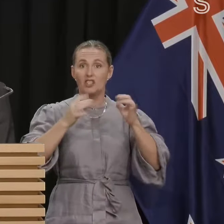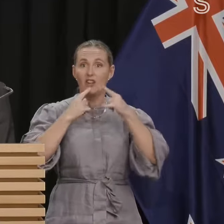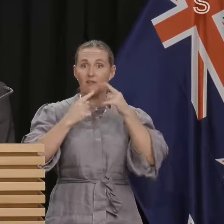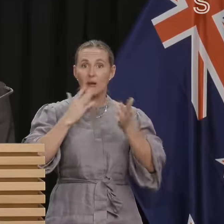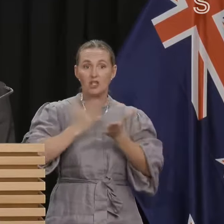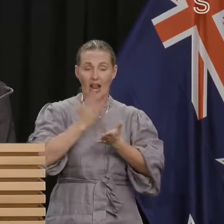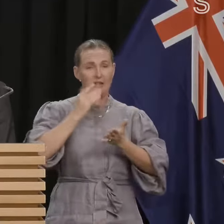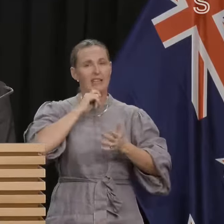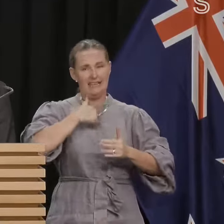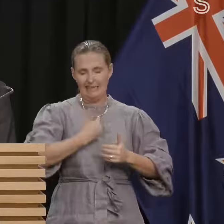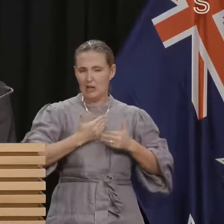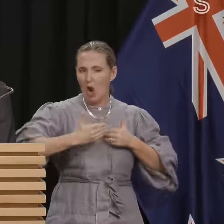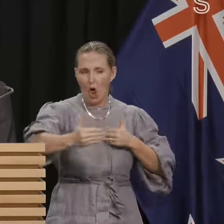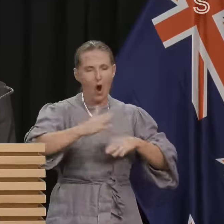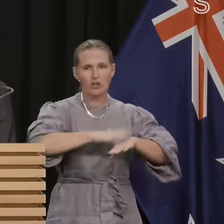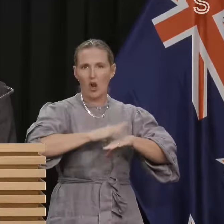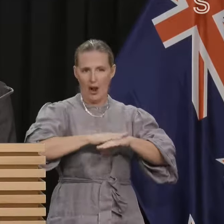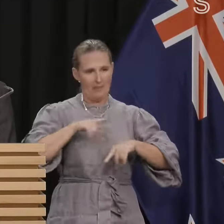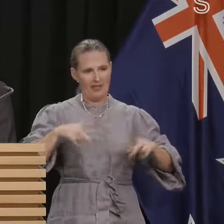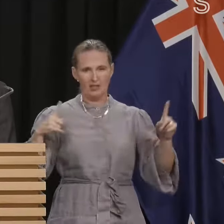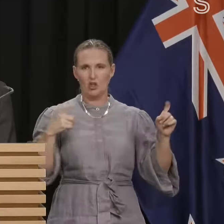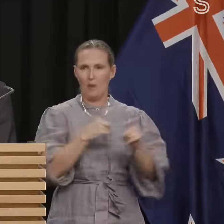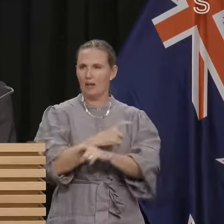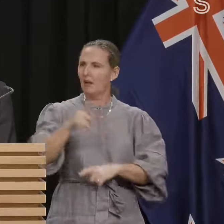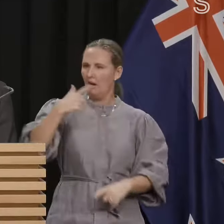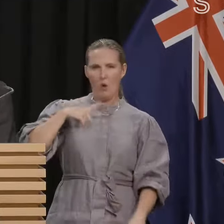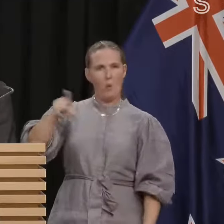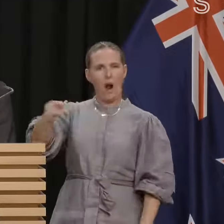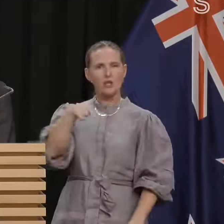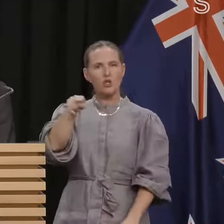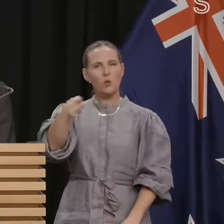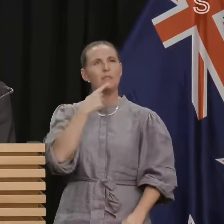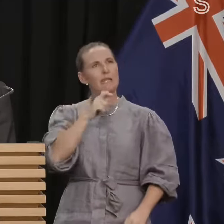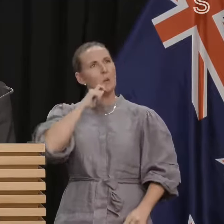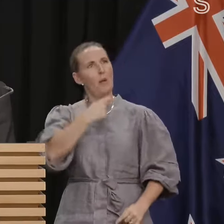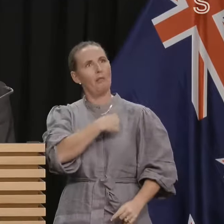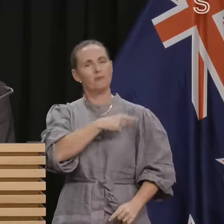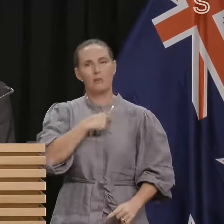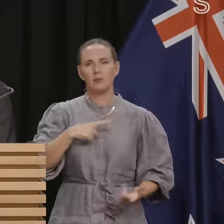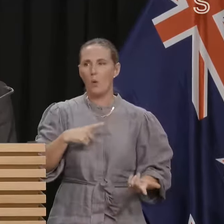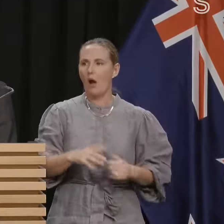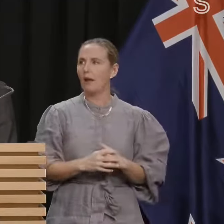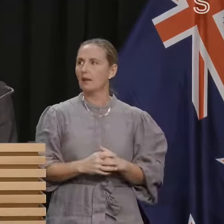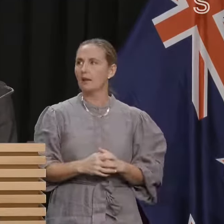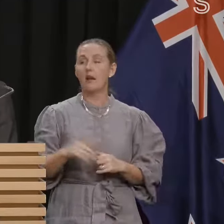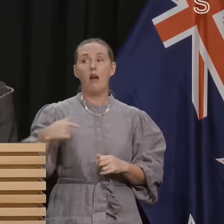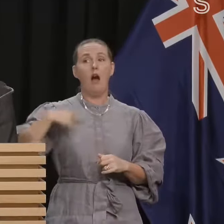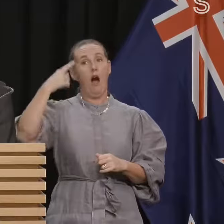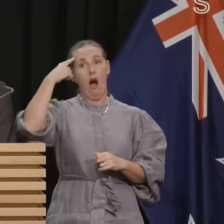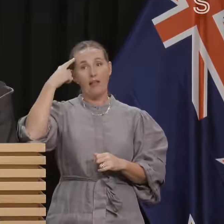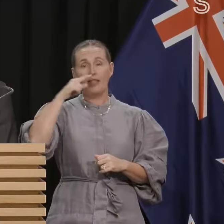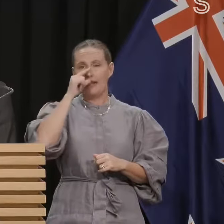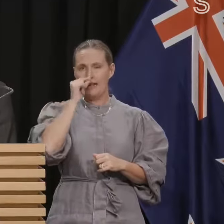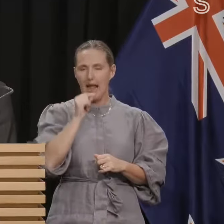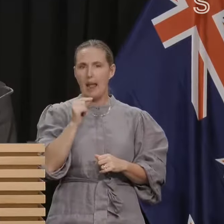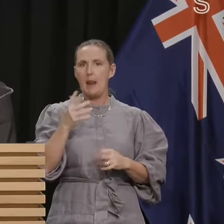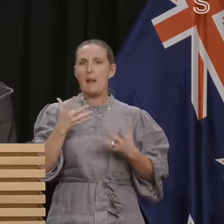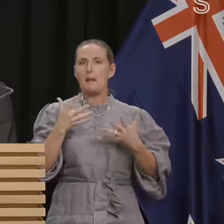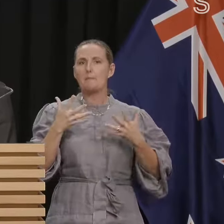piece of work to do. But I think the big gain can be made